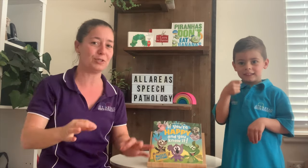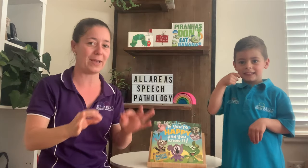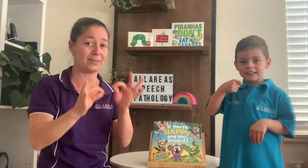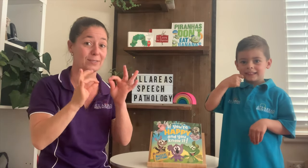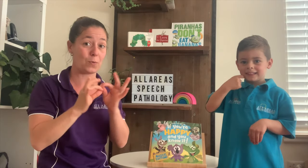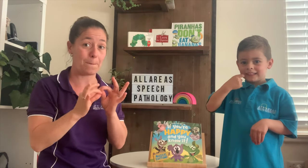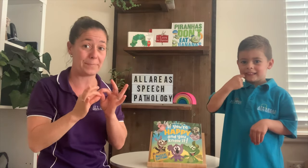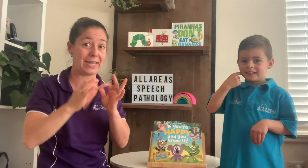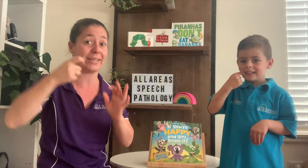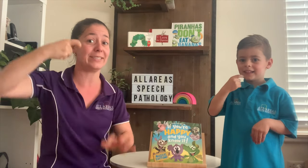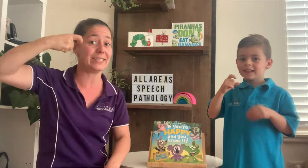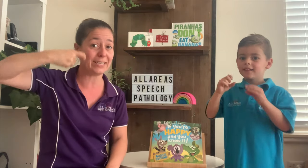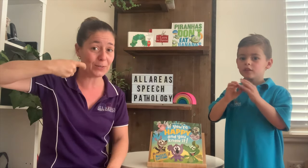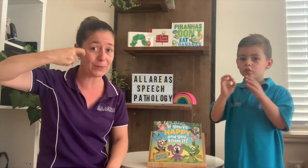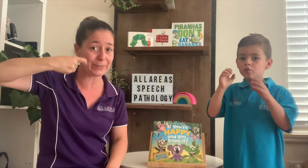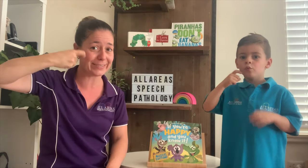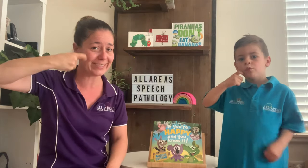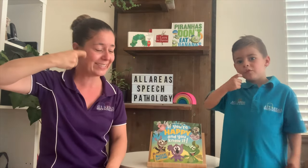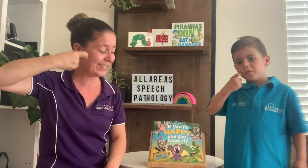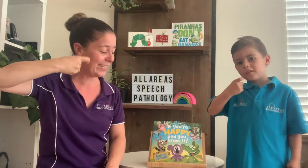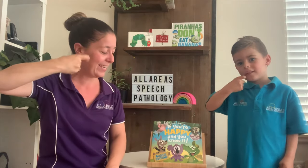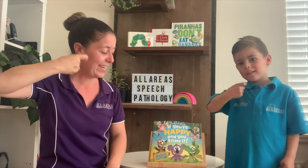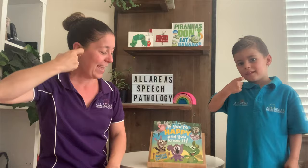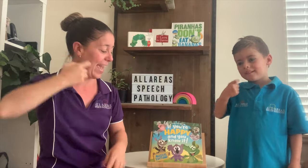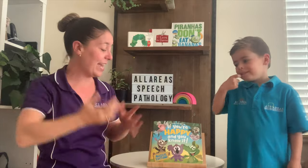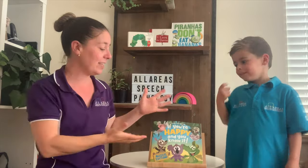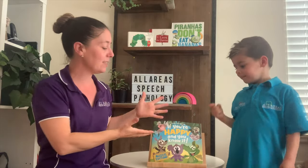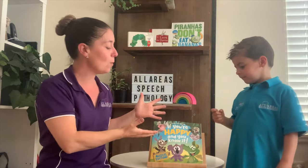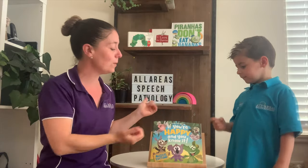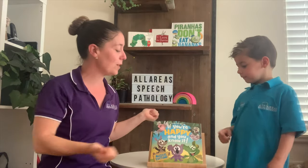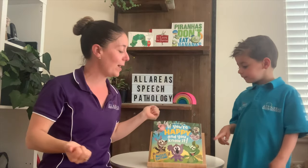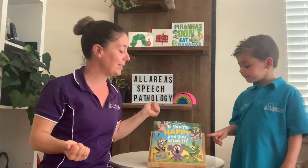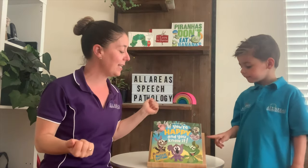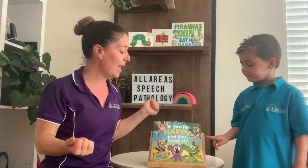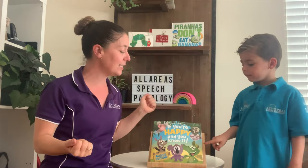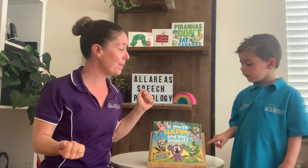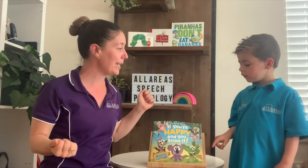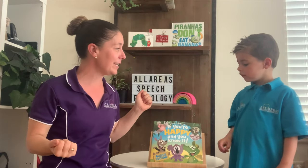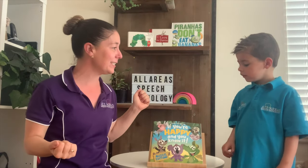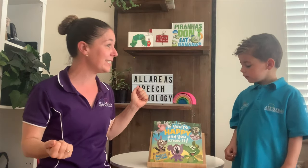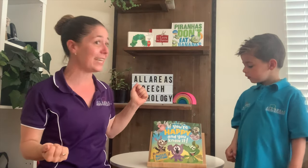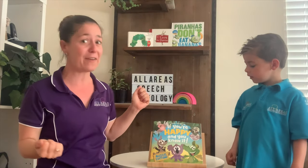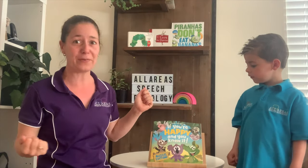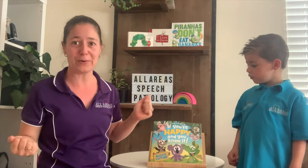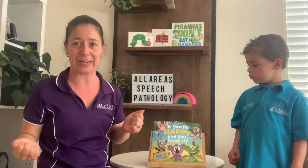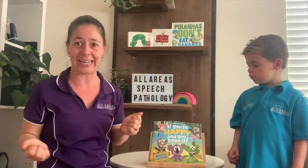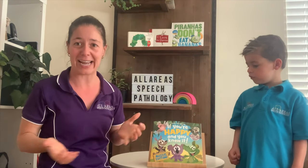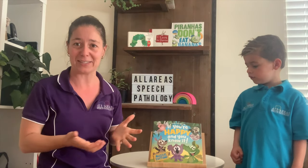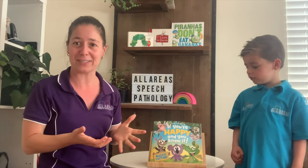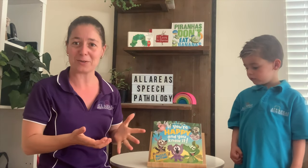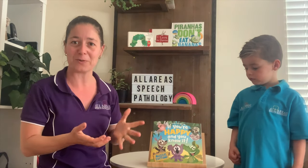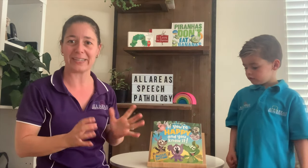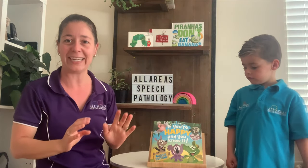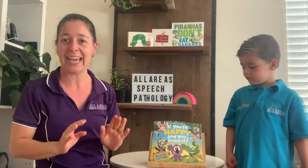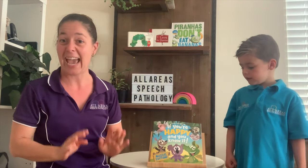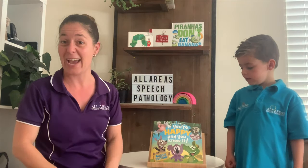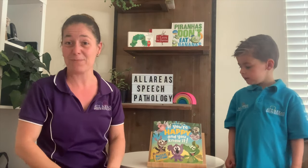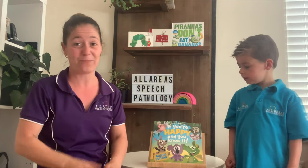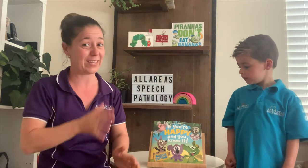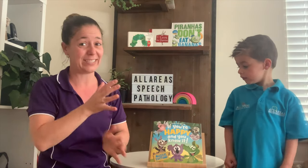mouse or a bandicoot. And there's also a Tasmanian devil in our story, and there's not